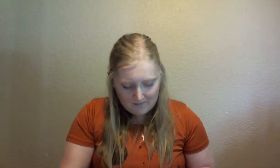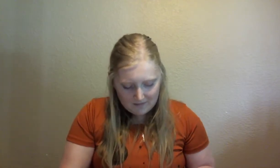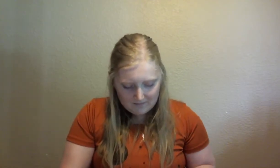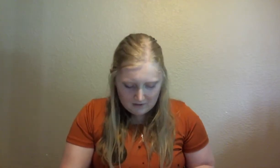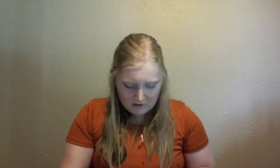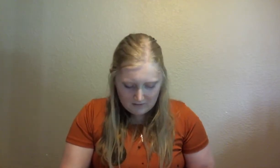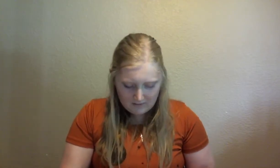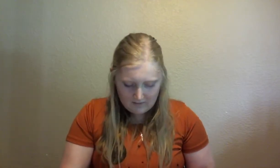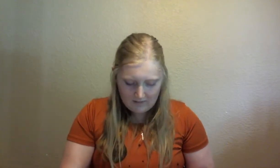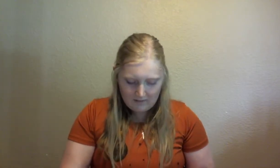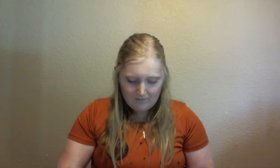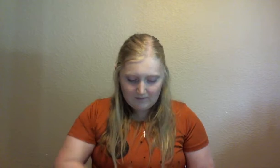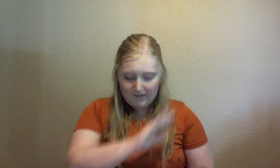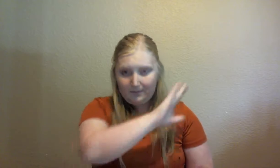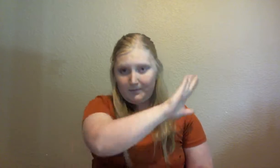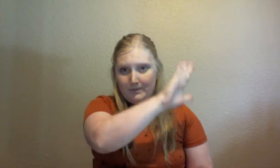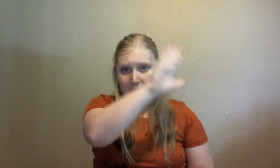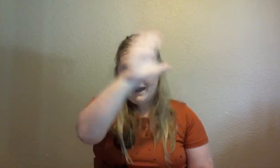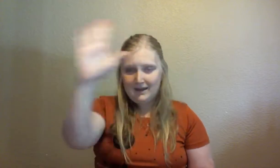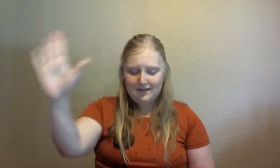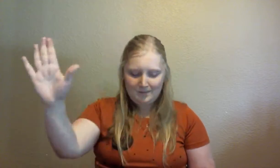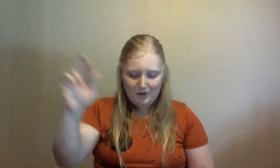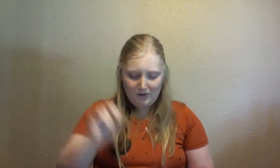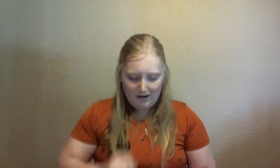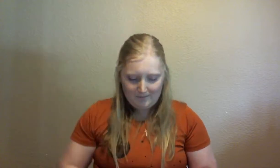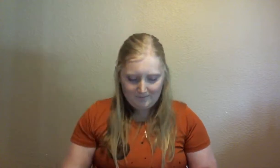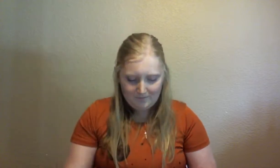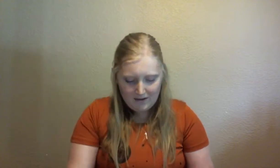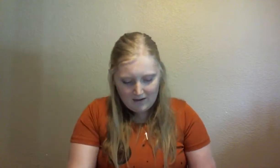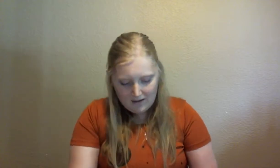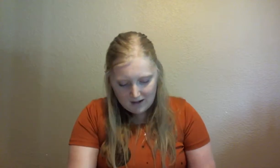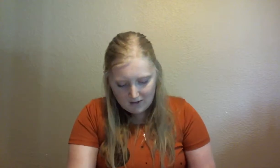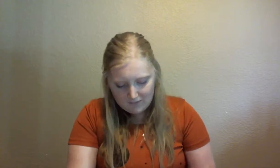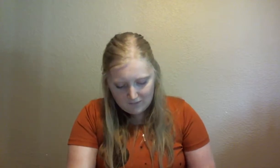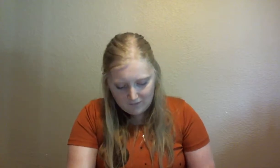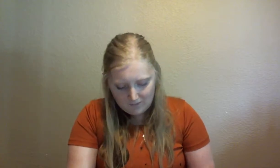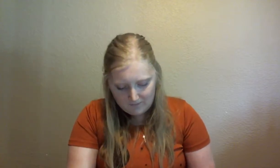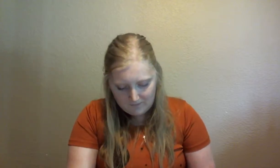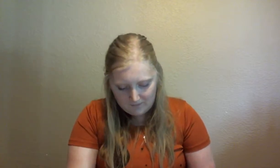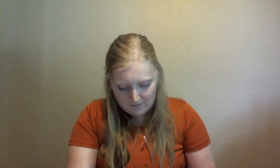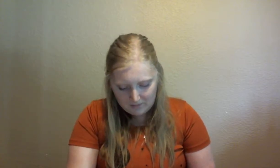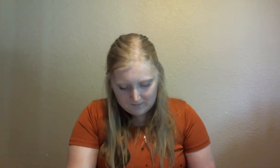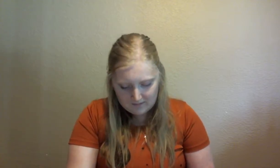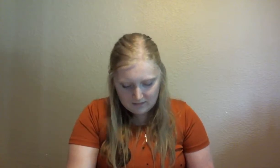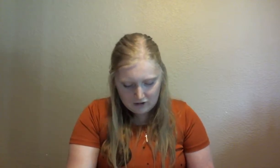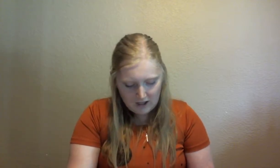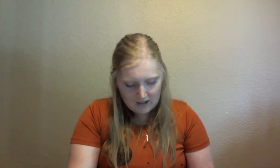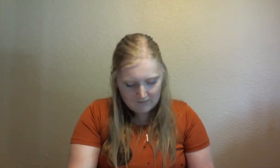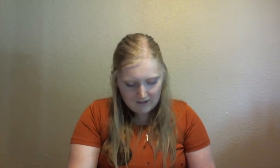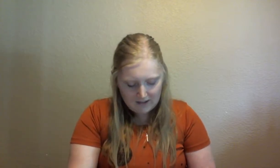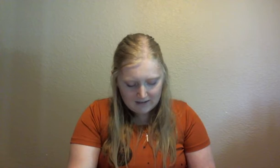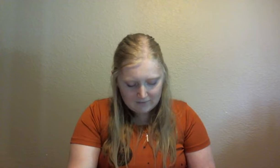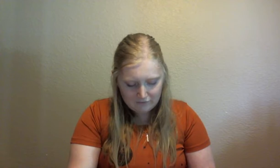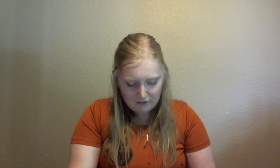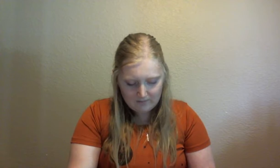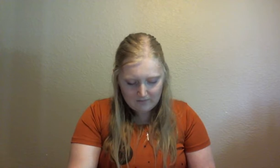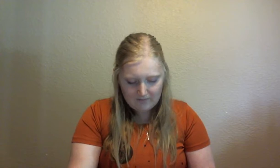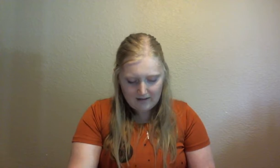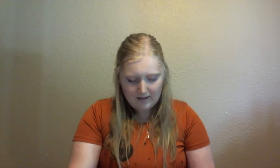famous missions of the space program. It also fulfilled President John F. Kennedy's dream of sending a